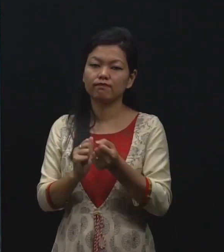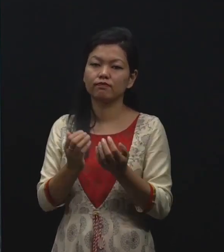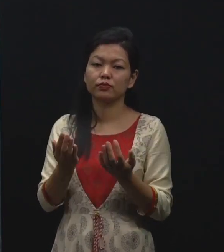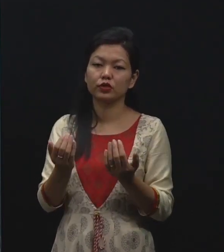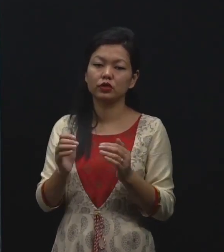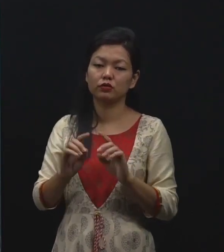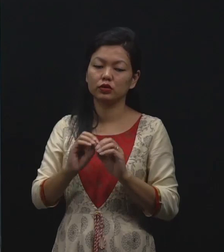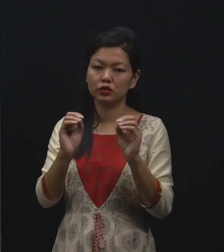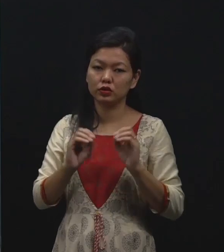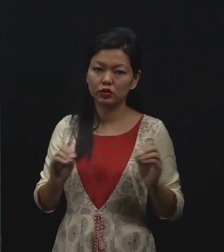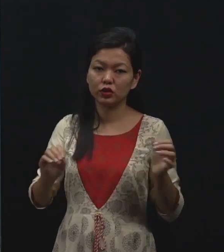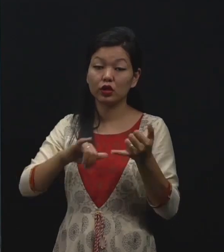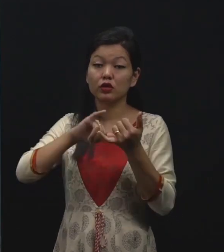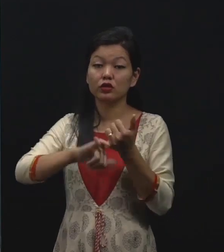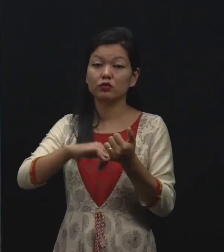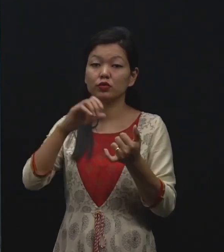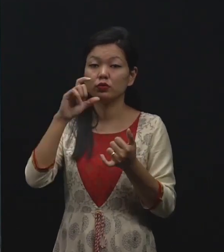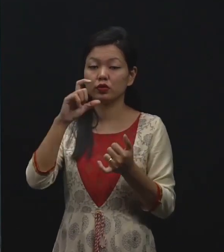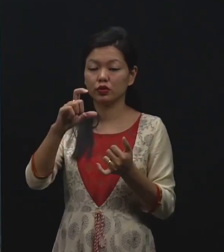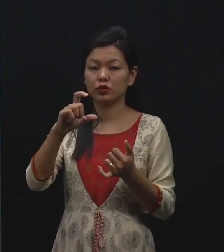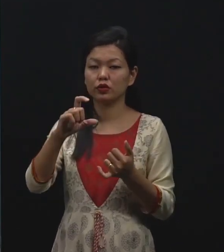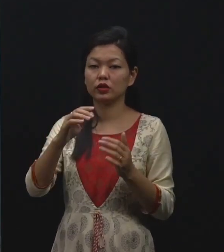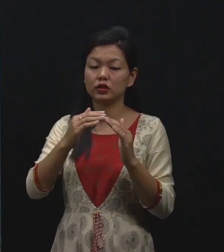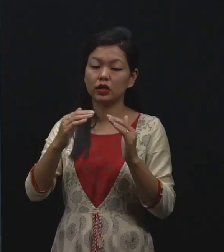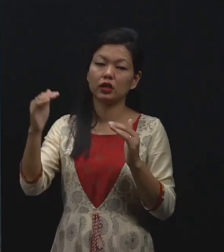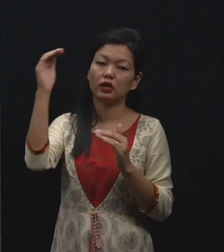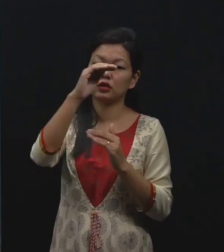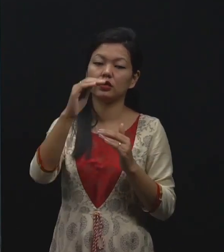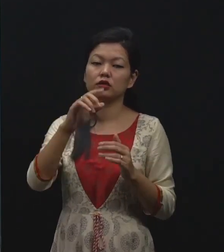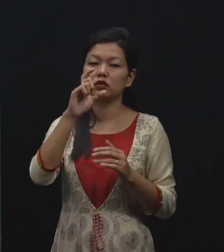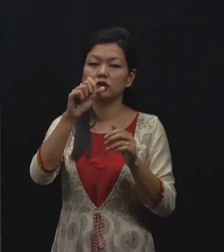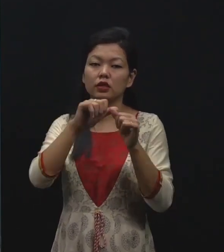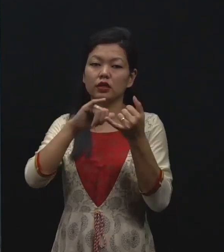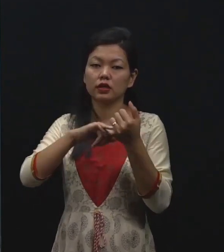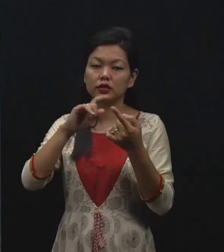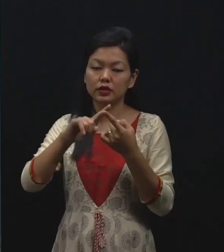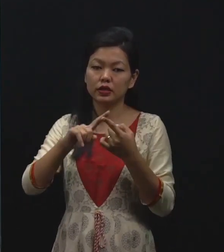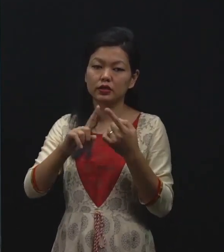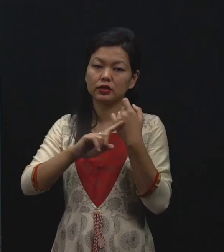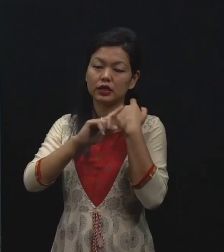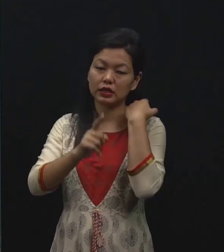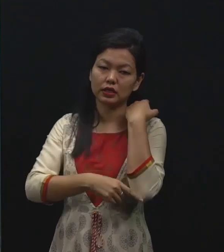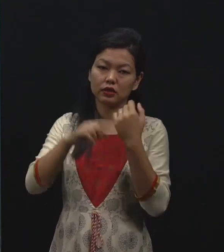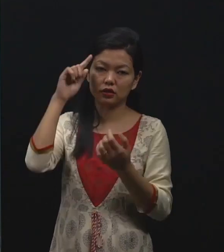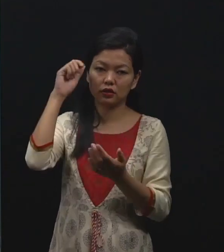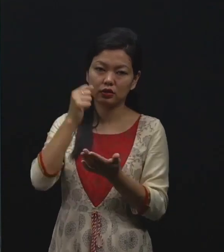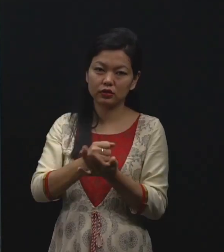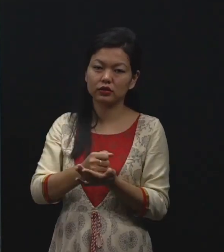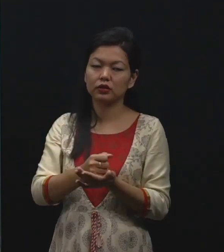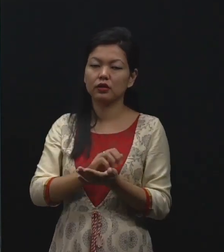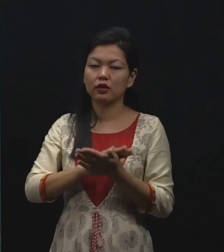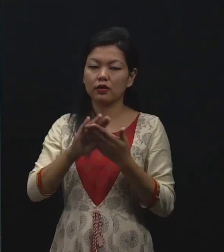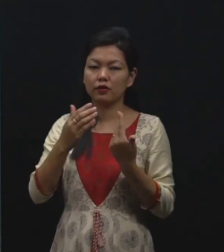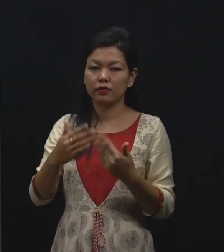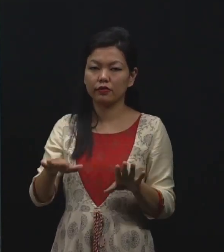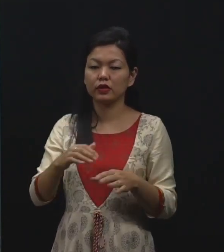will come to an end. The case will be closed, okay? And then I mentioned to you about the FIR, the first information